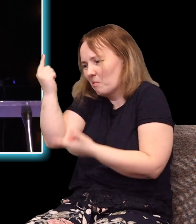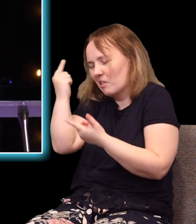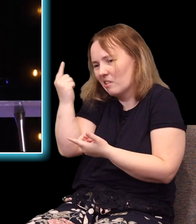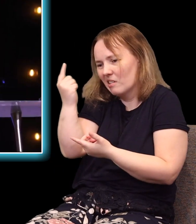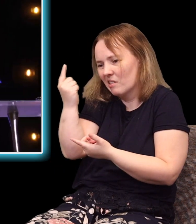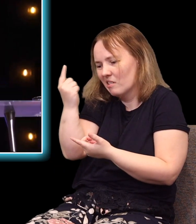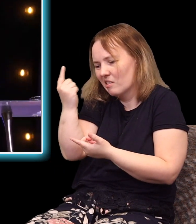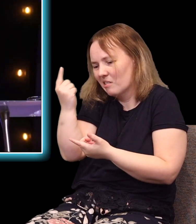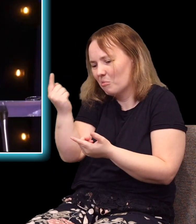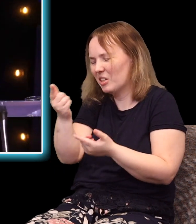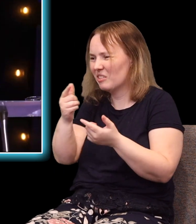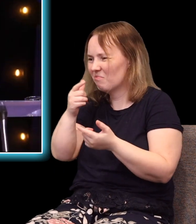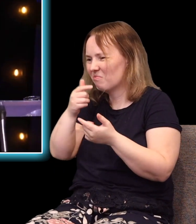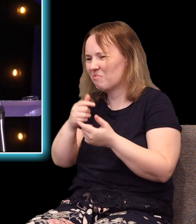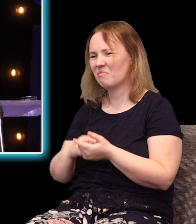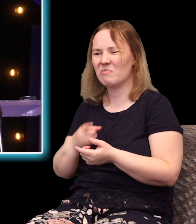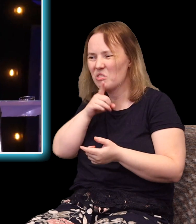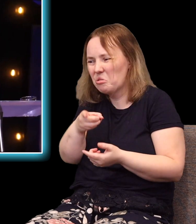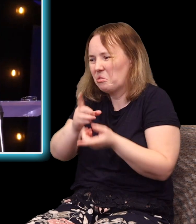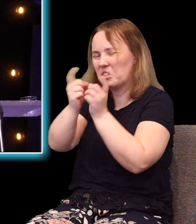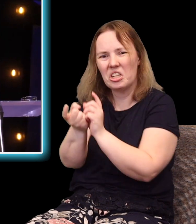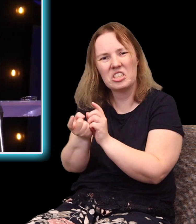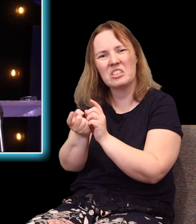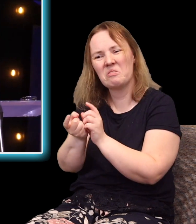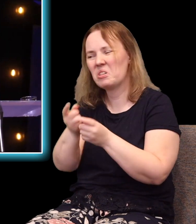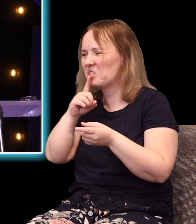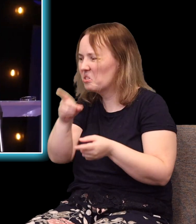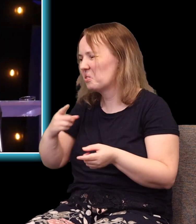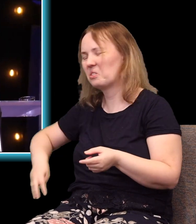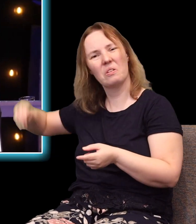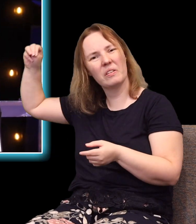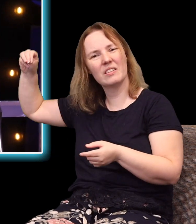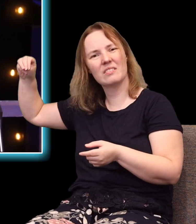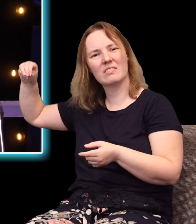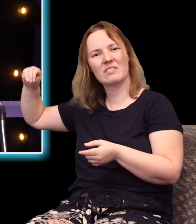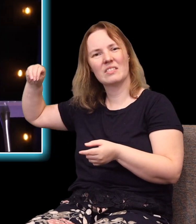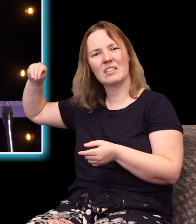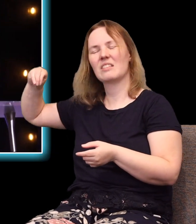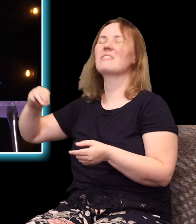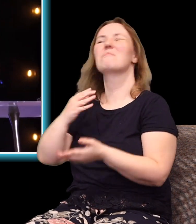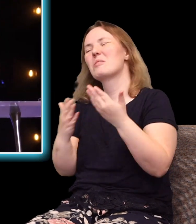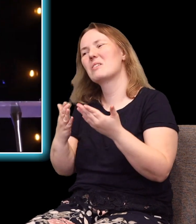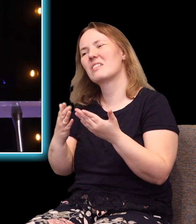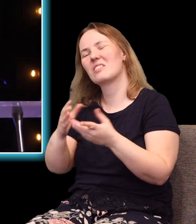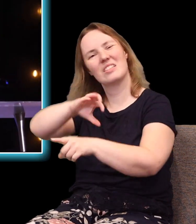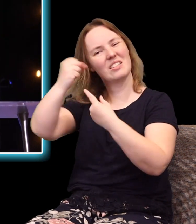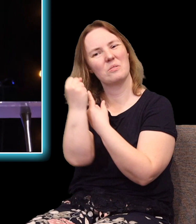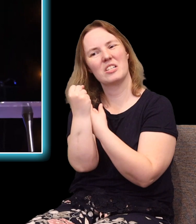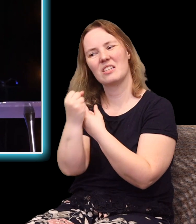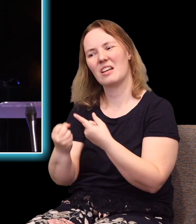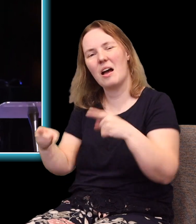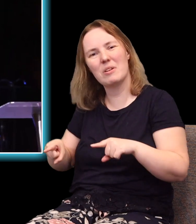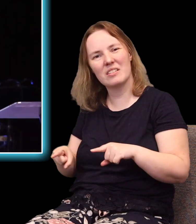really pleased in the Lord? But situations will arise sometimes that maybe were similar to past situations in which we acted a certain way, but